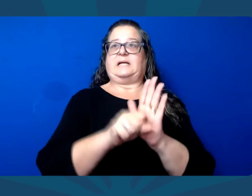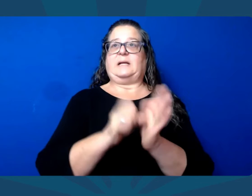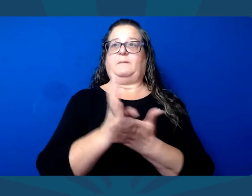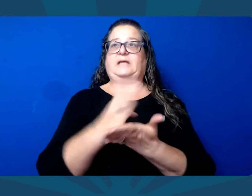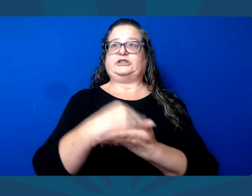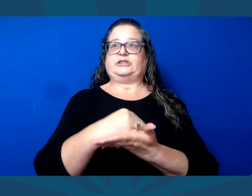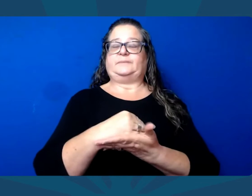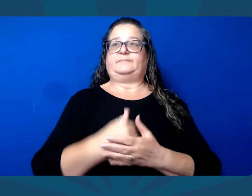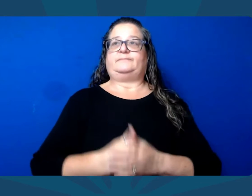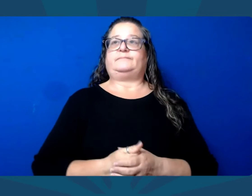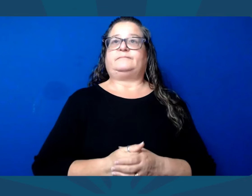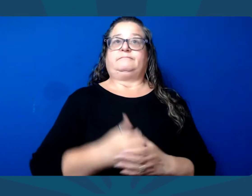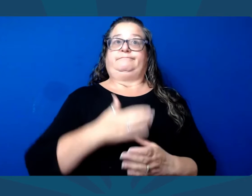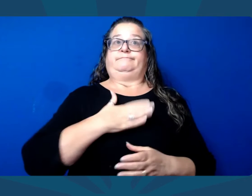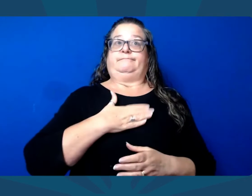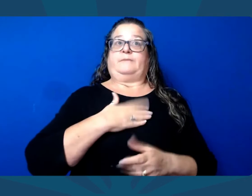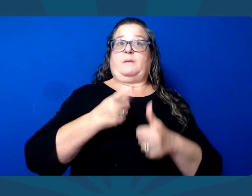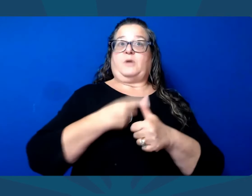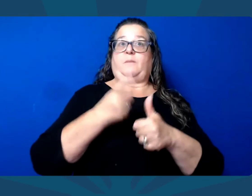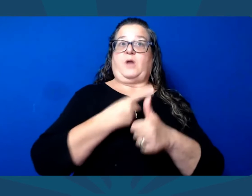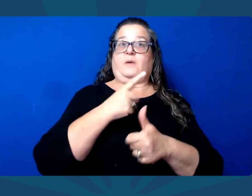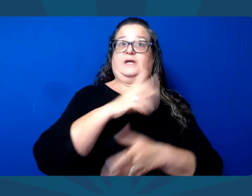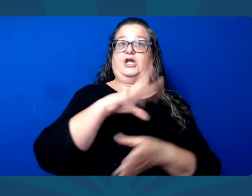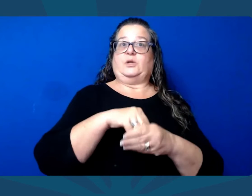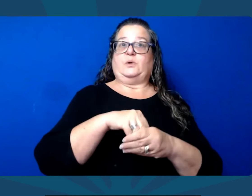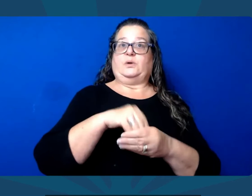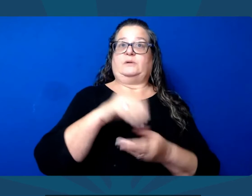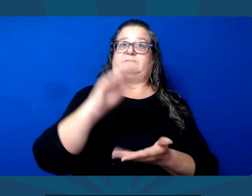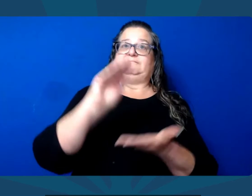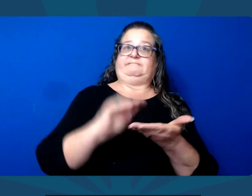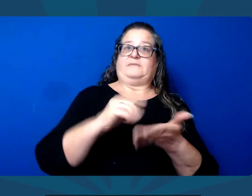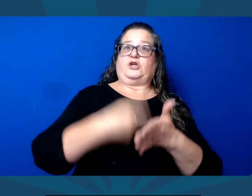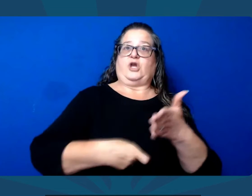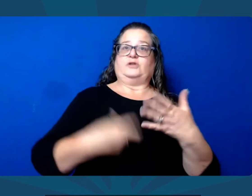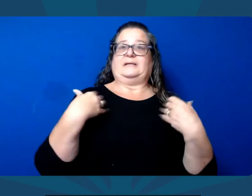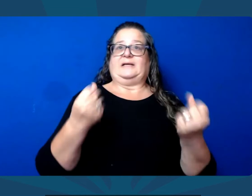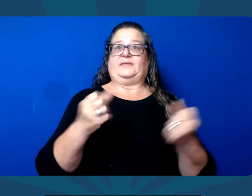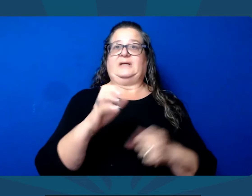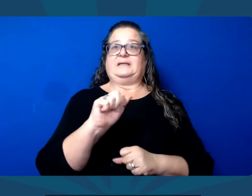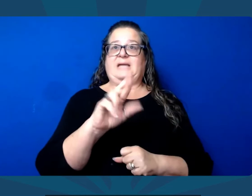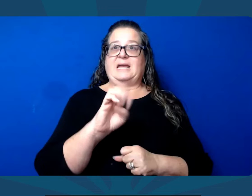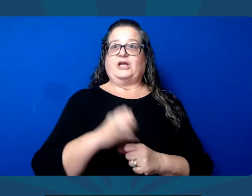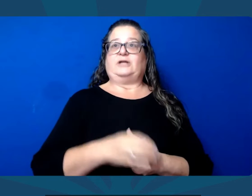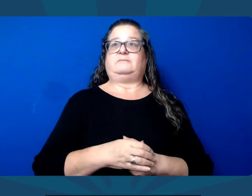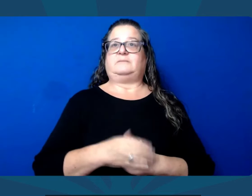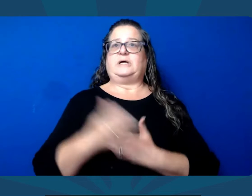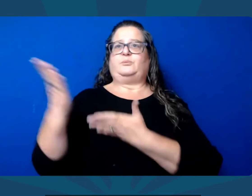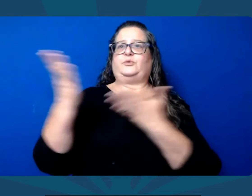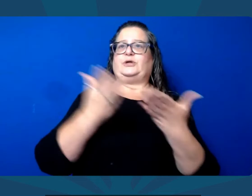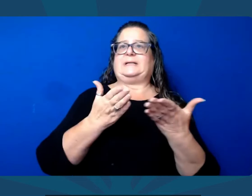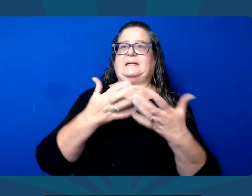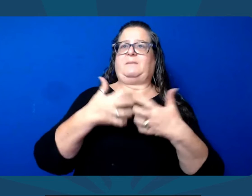Committee, which sets the state's budget. Her priorities include lowering the cost of health